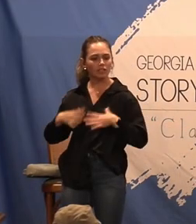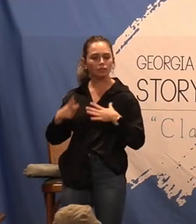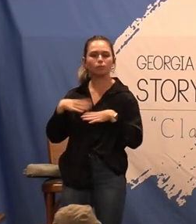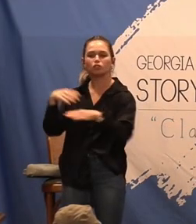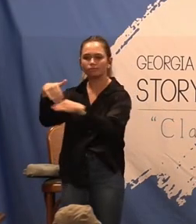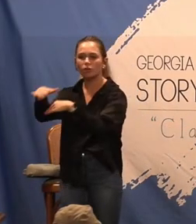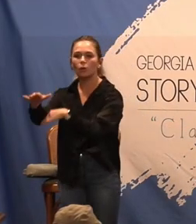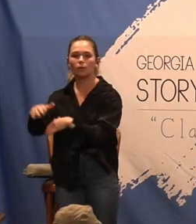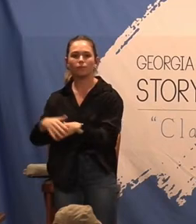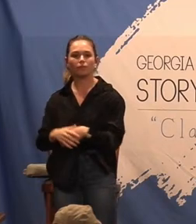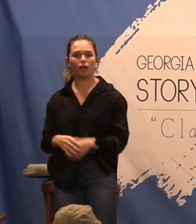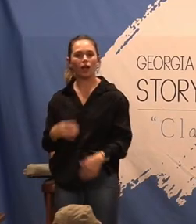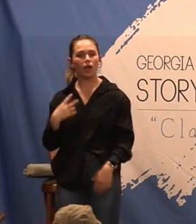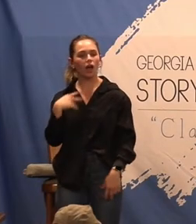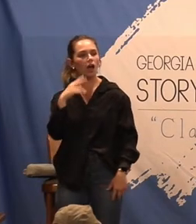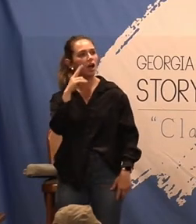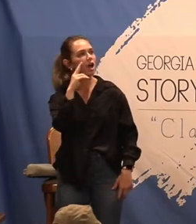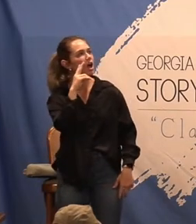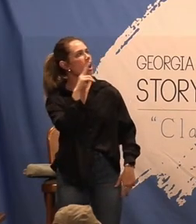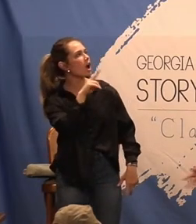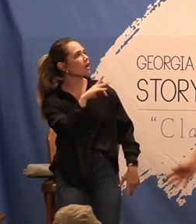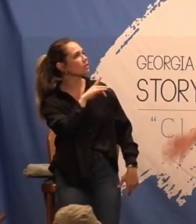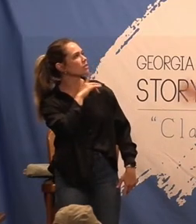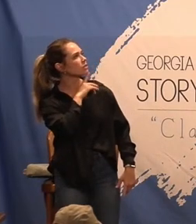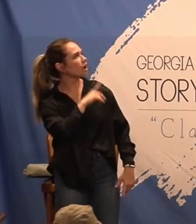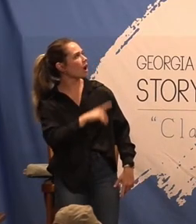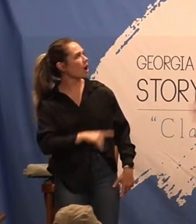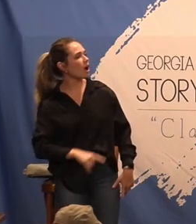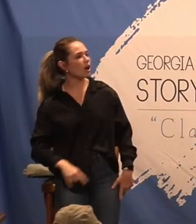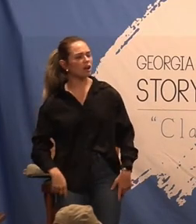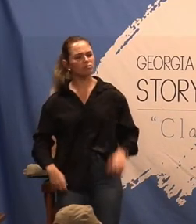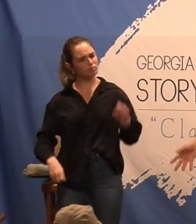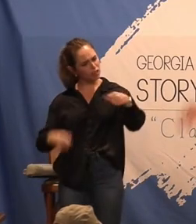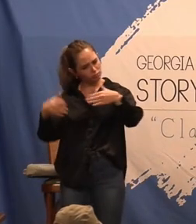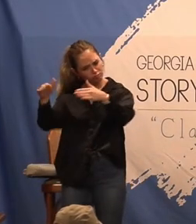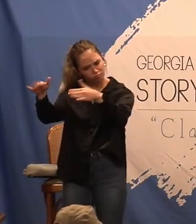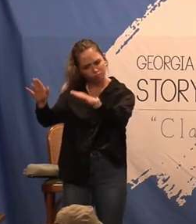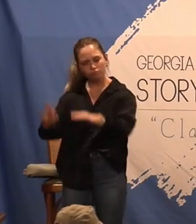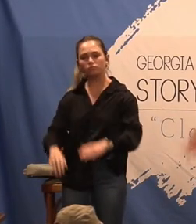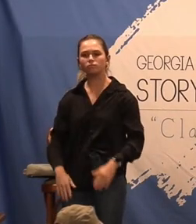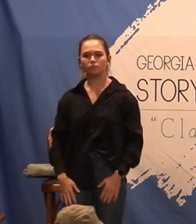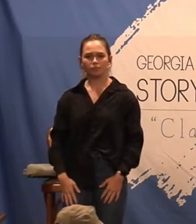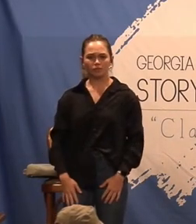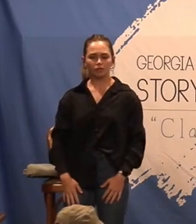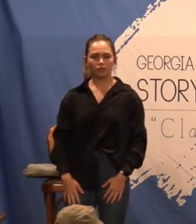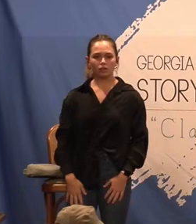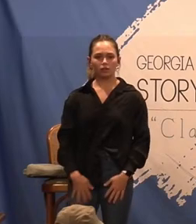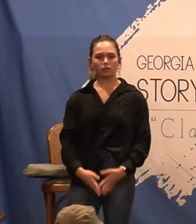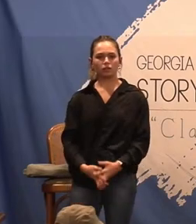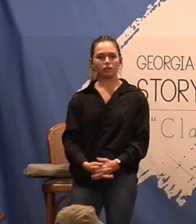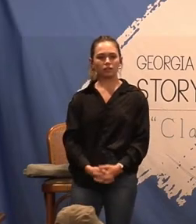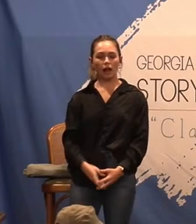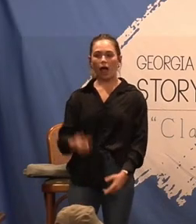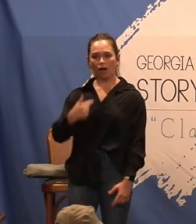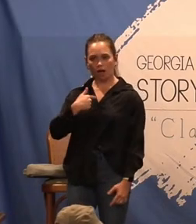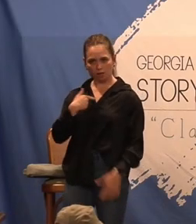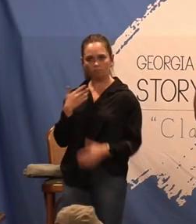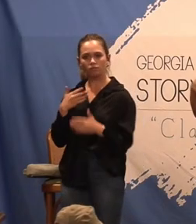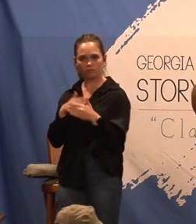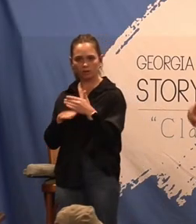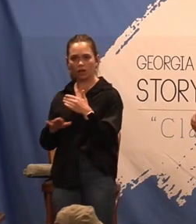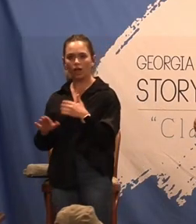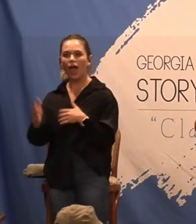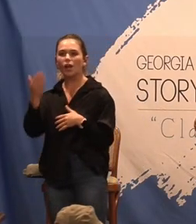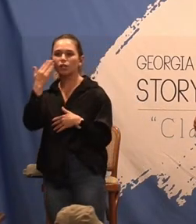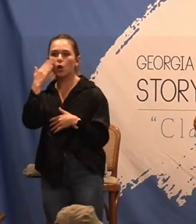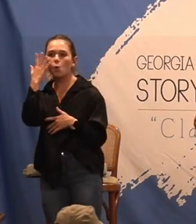in. And I look at the other security guard. Are you sure? He's like, yeah, go in. Go in, guy. Go in, dude. Go in. I go in, and